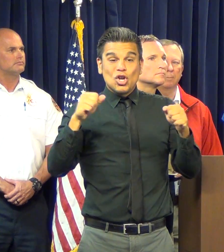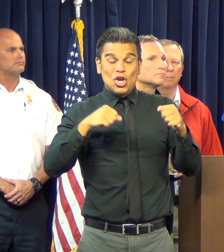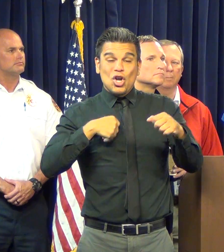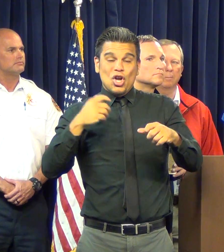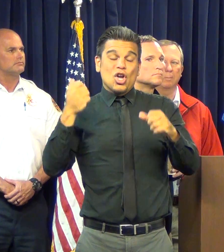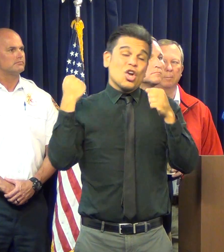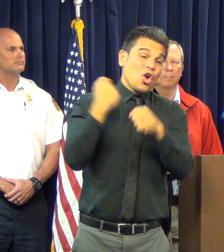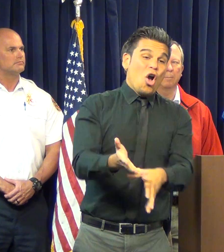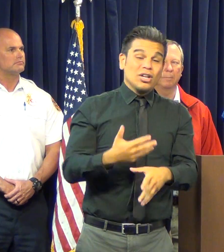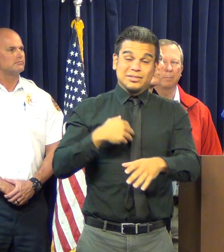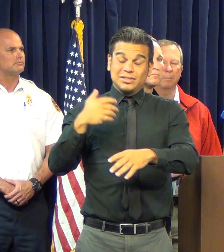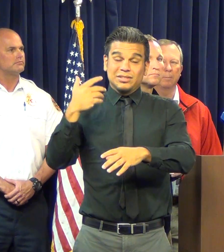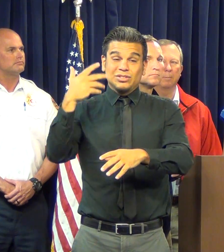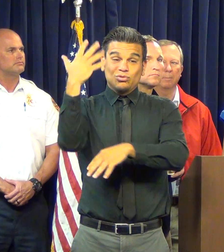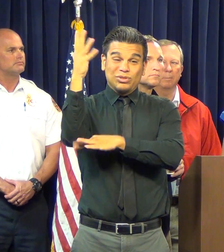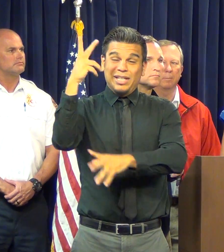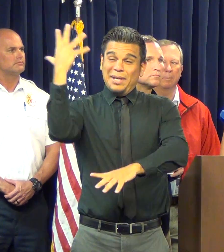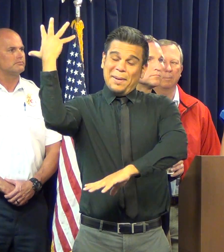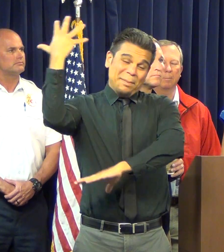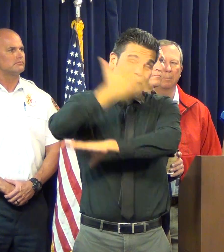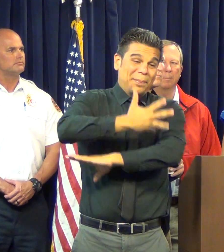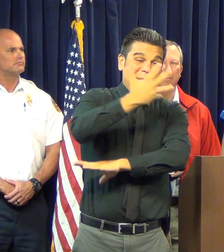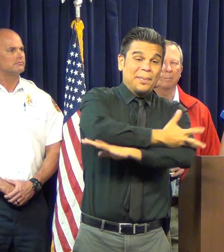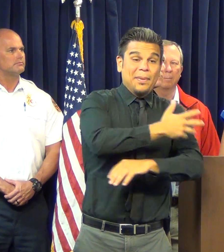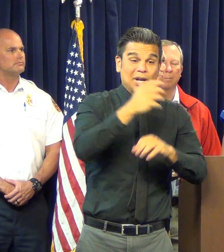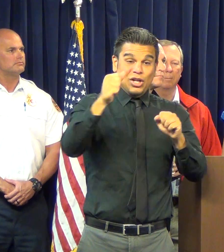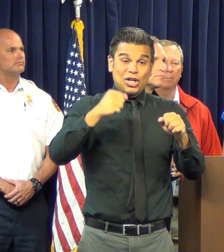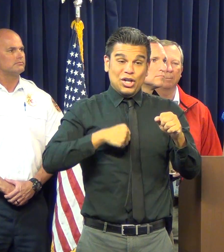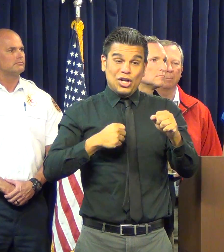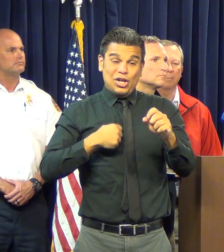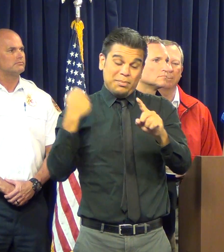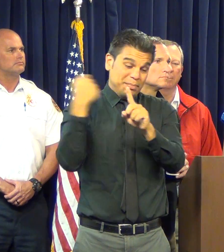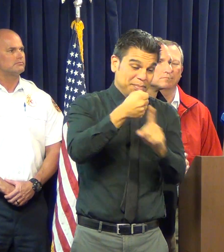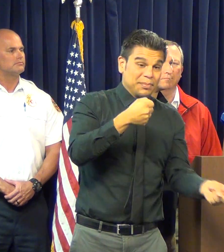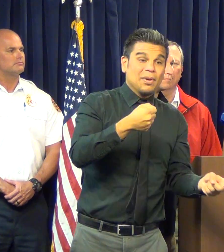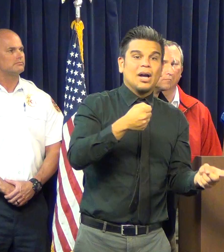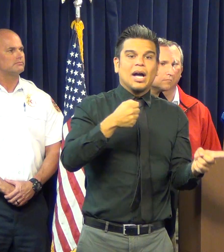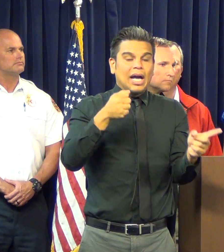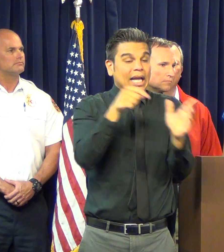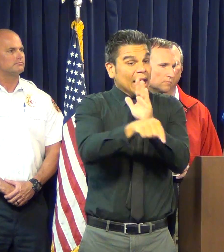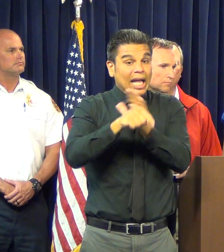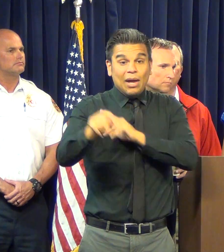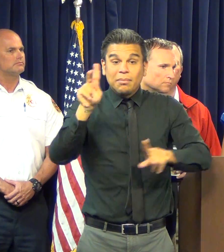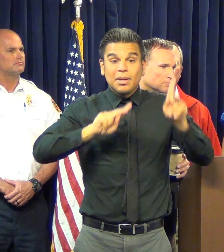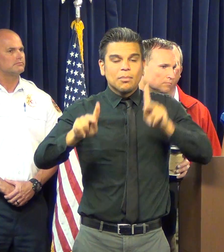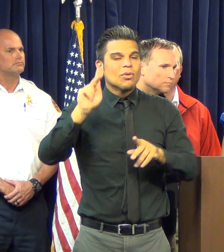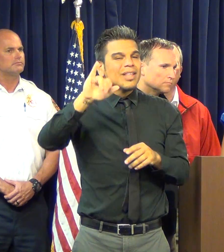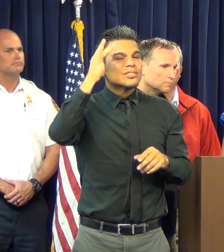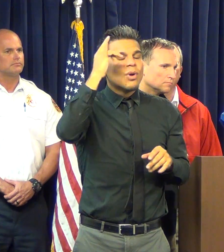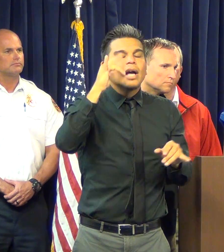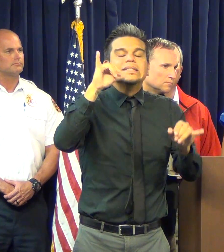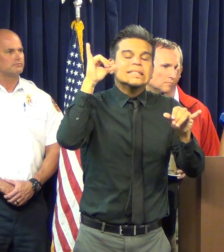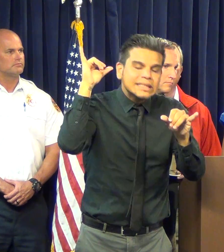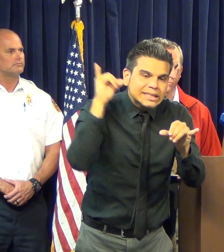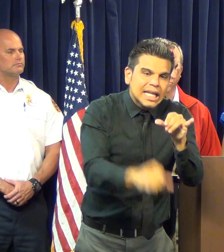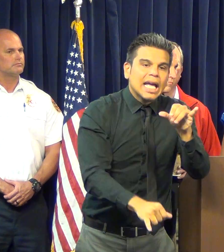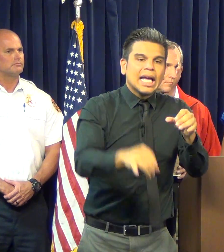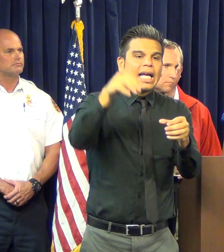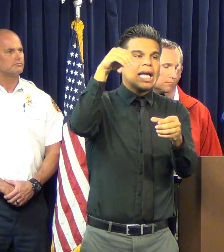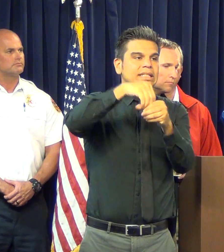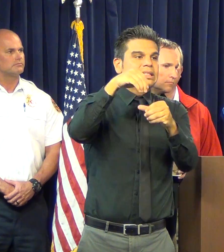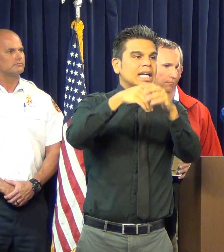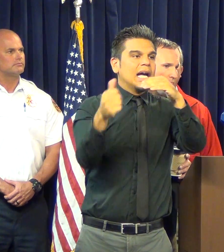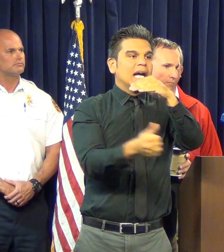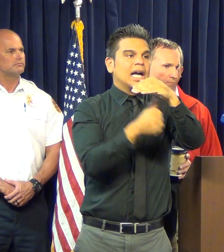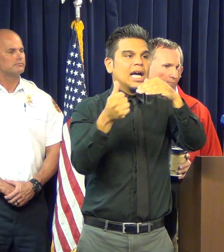cause fatalities. So please stay in your safe place until the warnings are lifted, until you're advised to come out. So